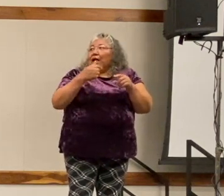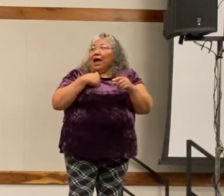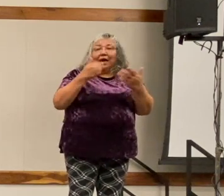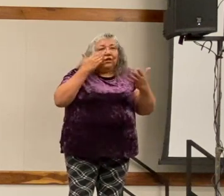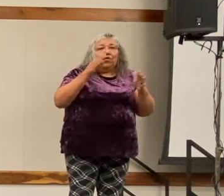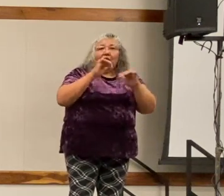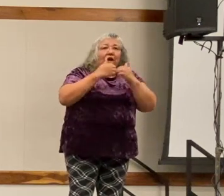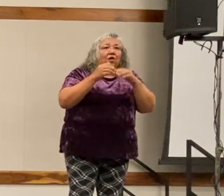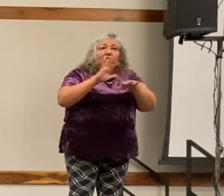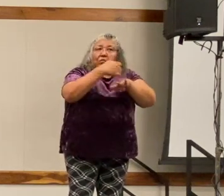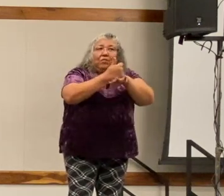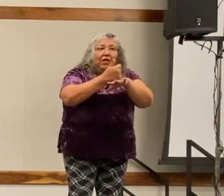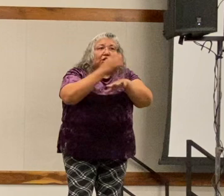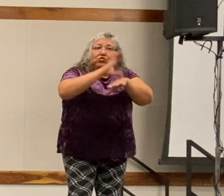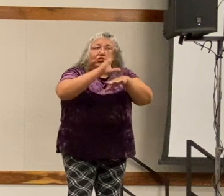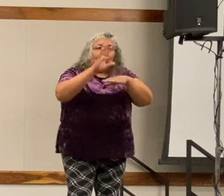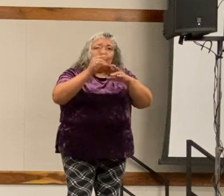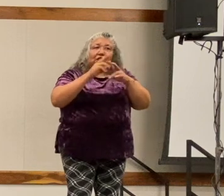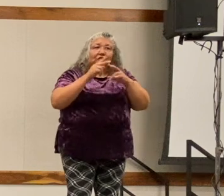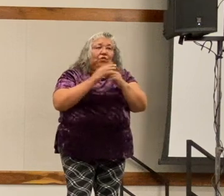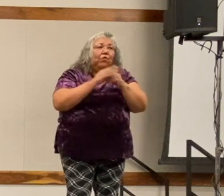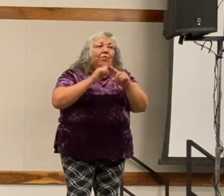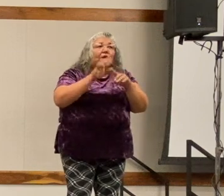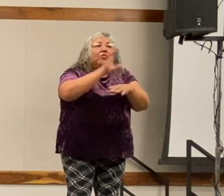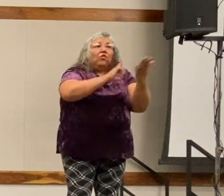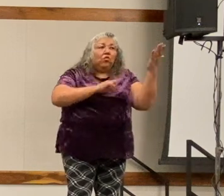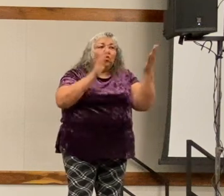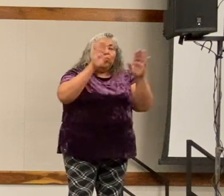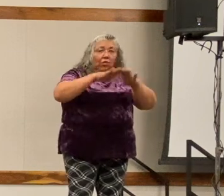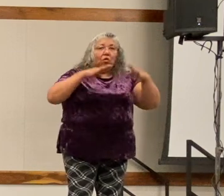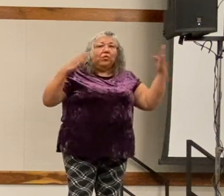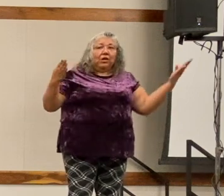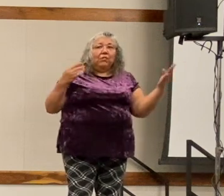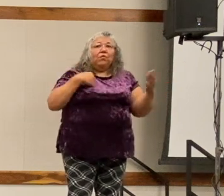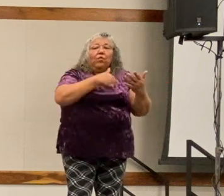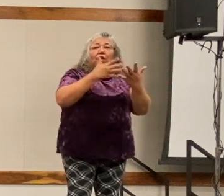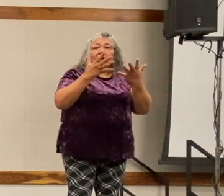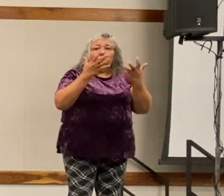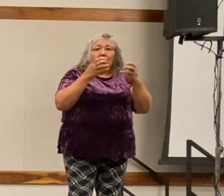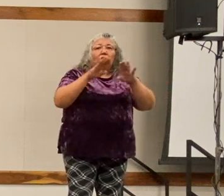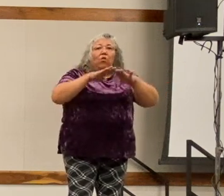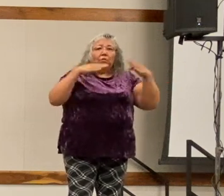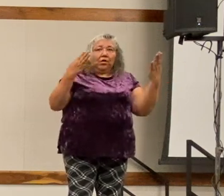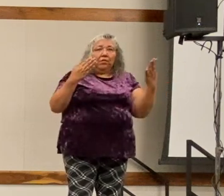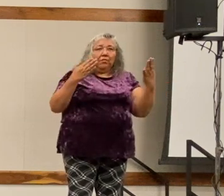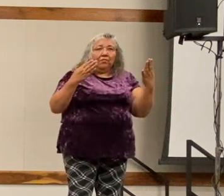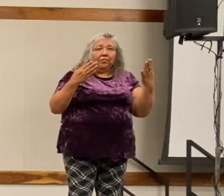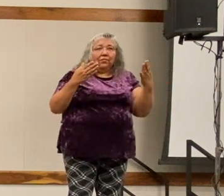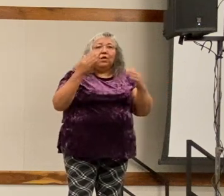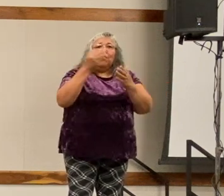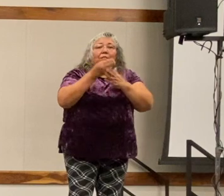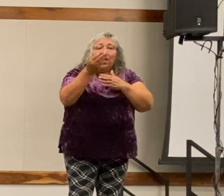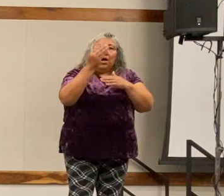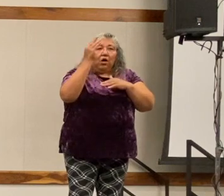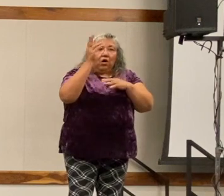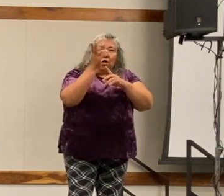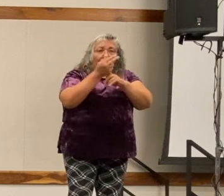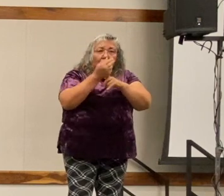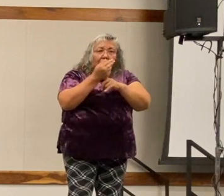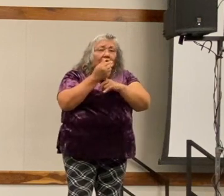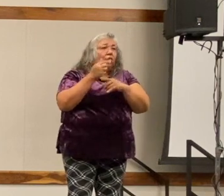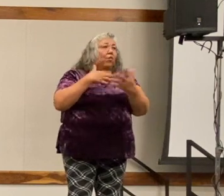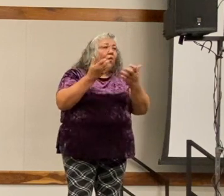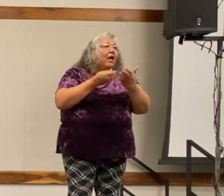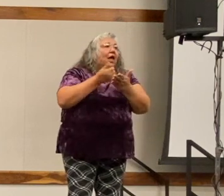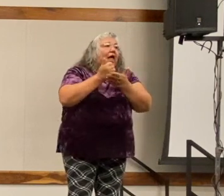know how to plant a church either. But the Lord will open it up. And we want to open up, we want to buy a hotel. And this is the thing. We